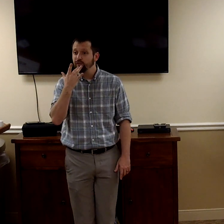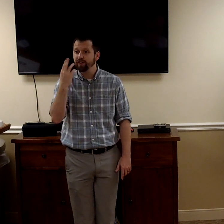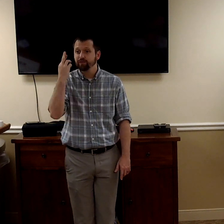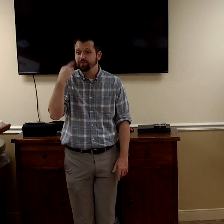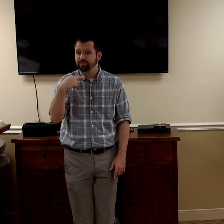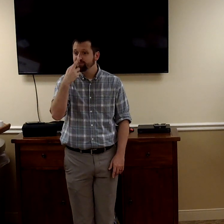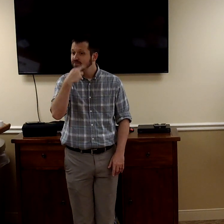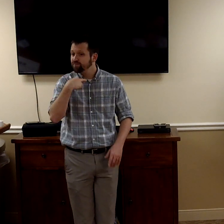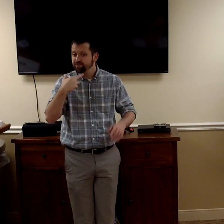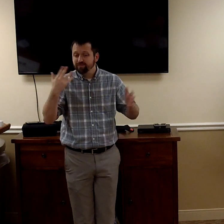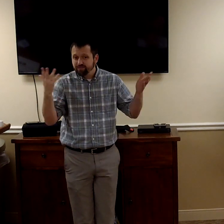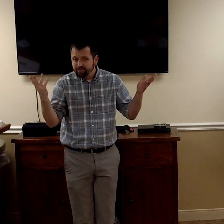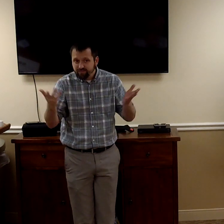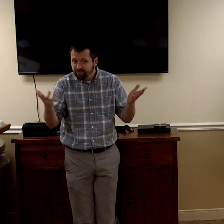favorite.